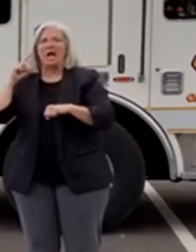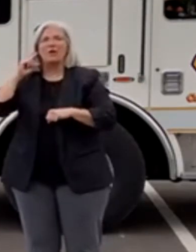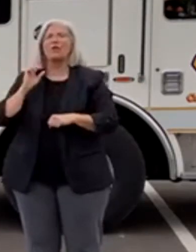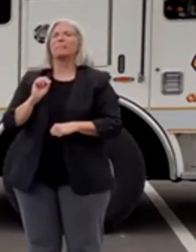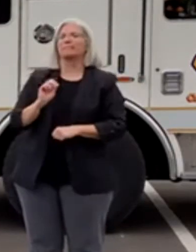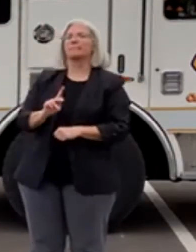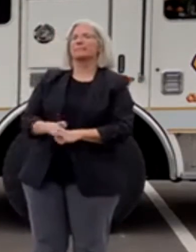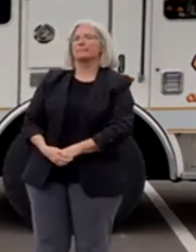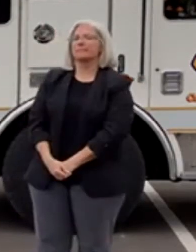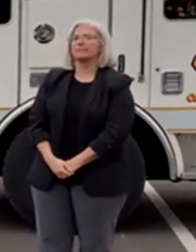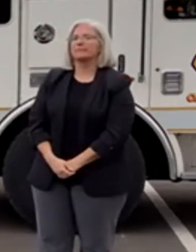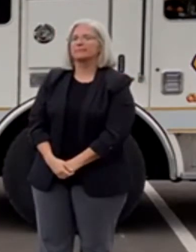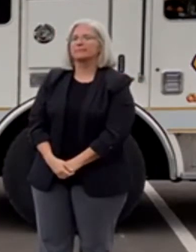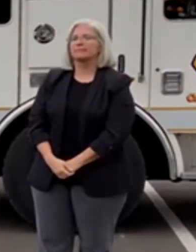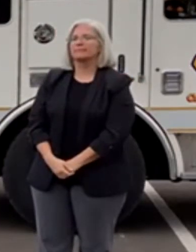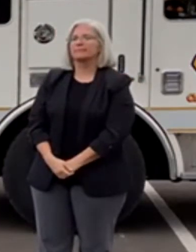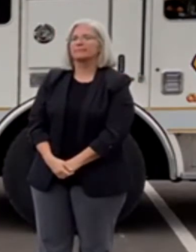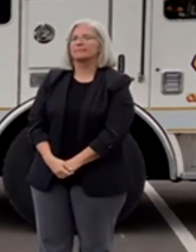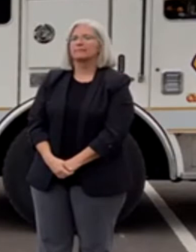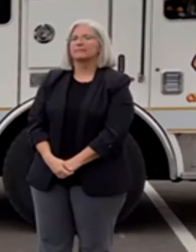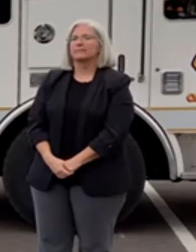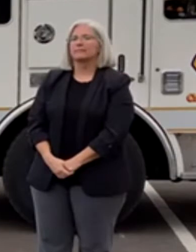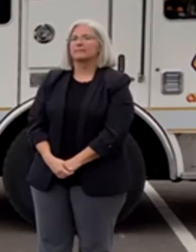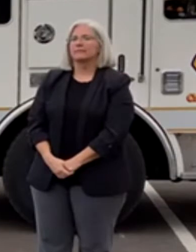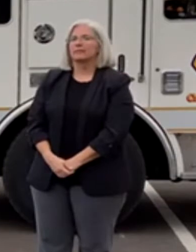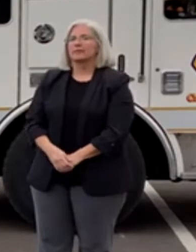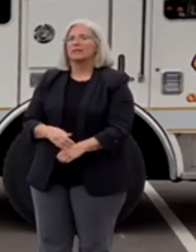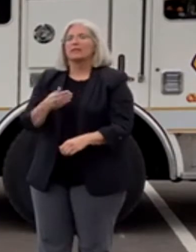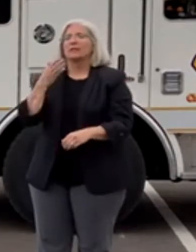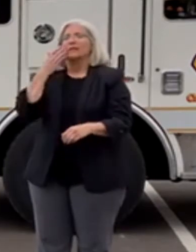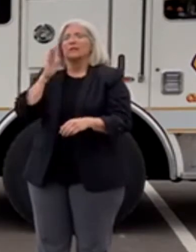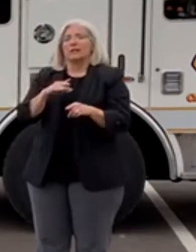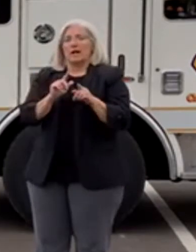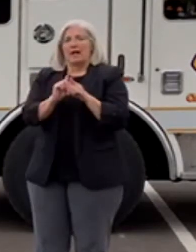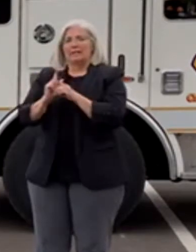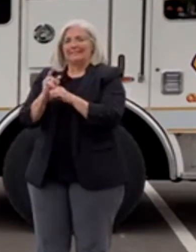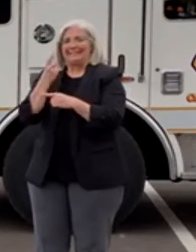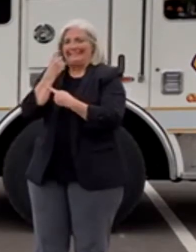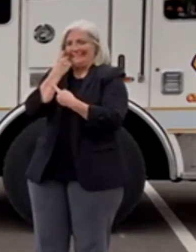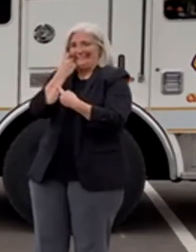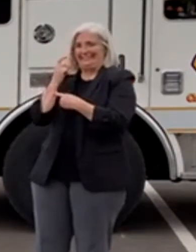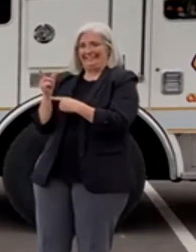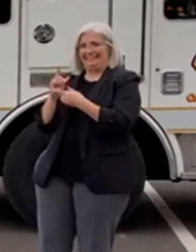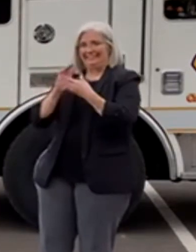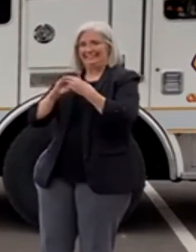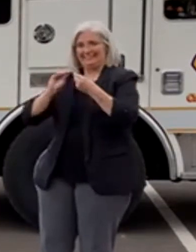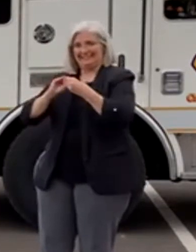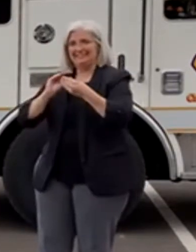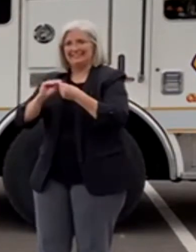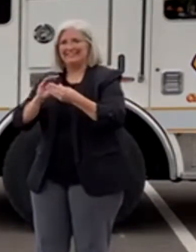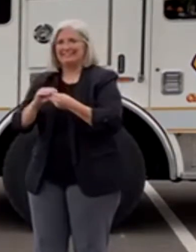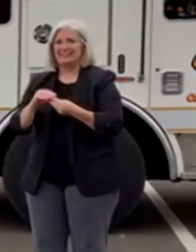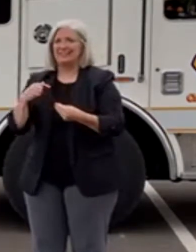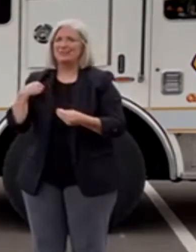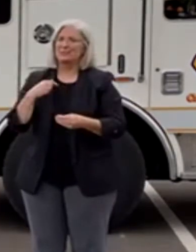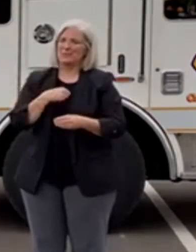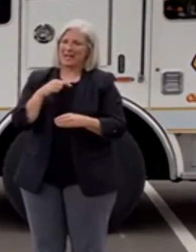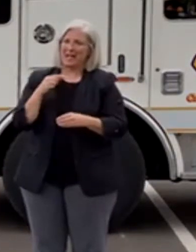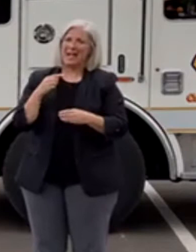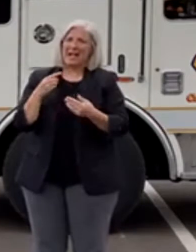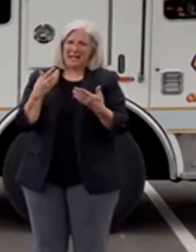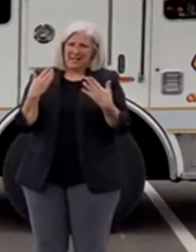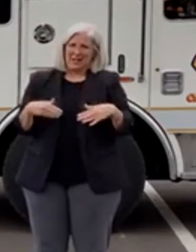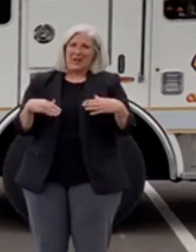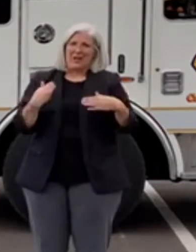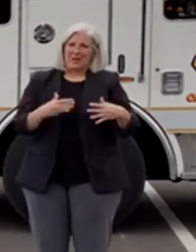So, as Mr. Williams was saying, we are really, really concerned. All of the metrics that we have been following